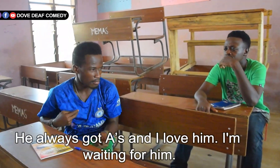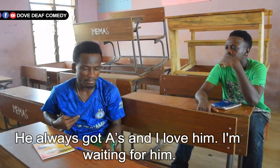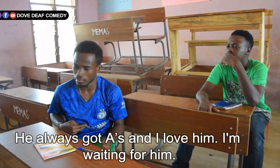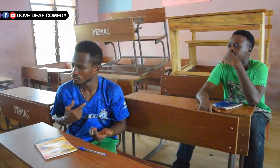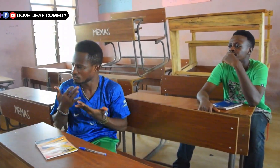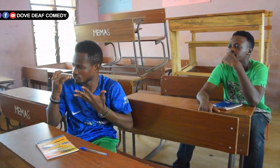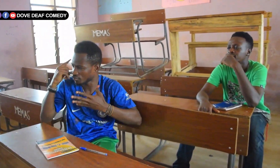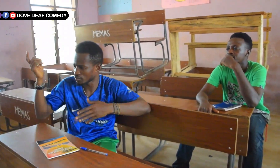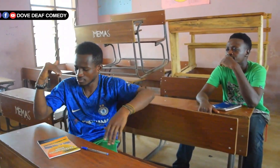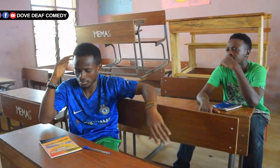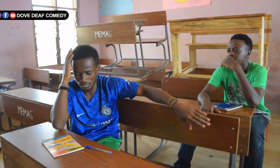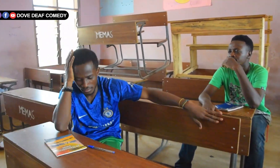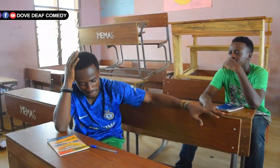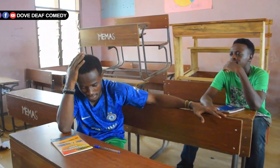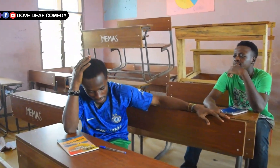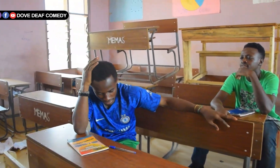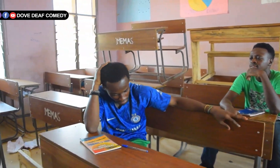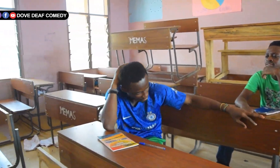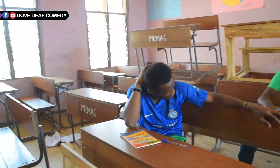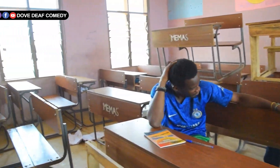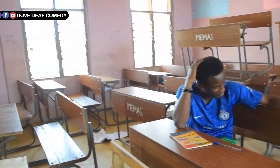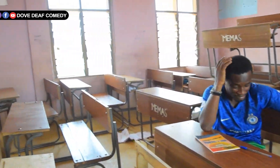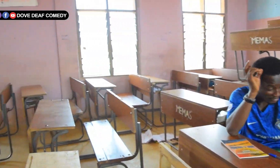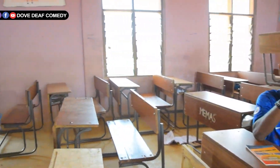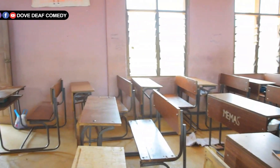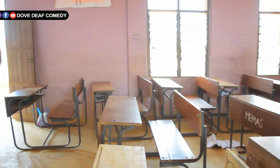got A's and I love him. I'm waiting for him.